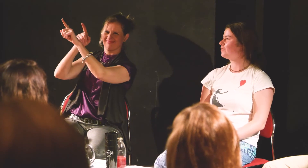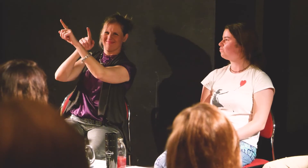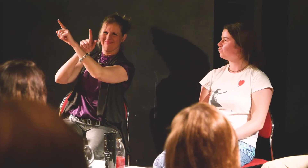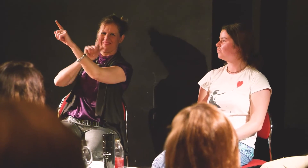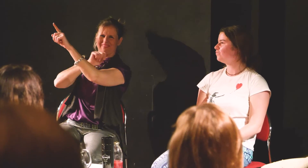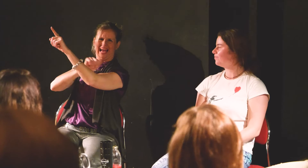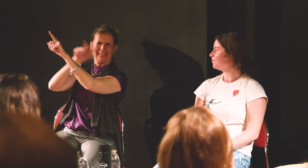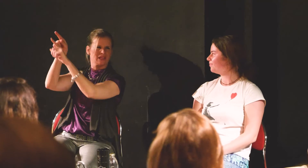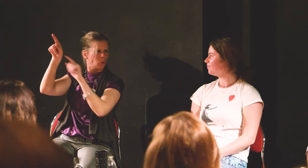what is